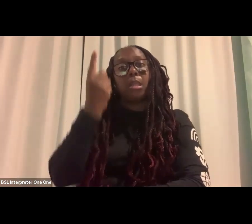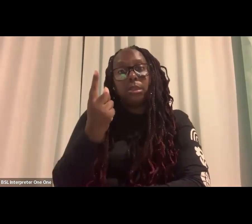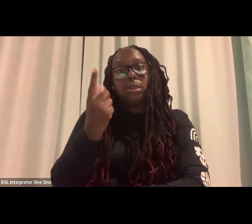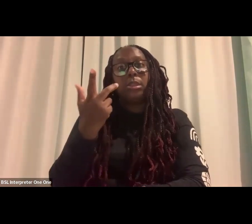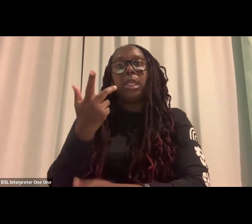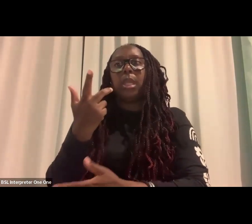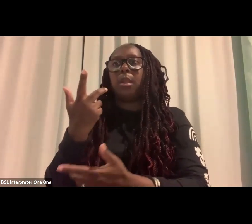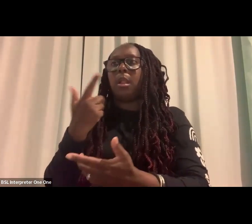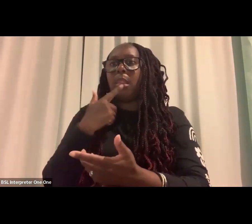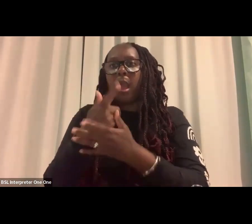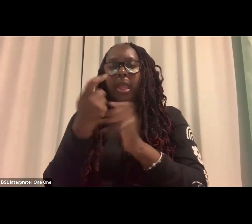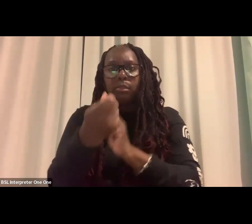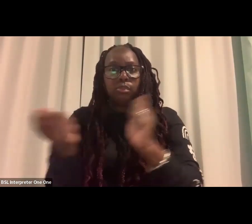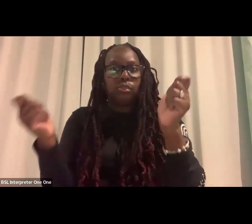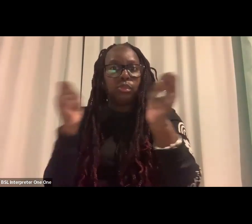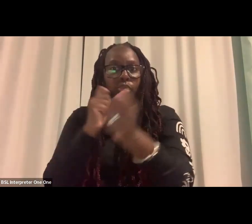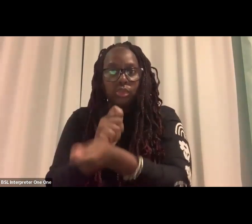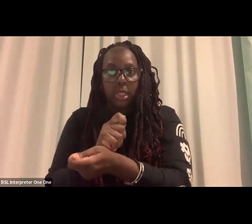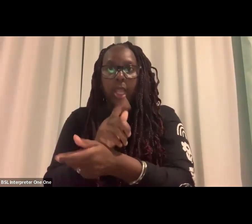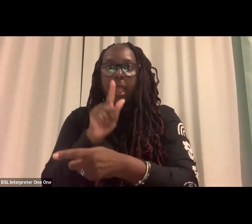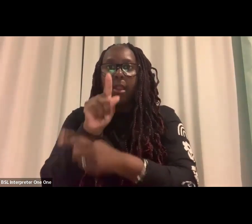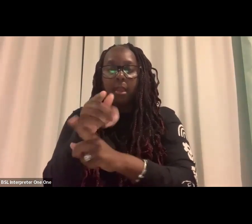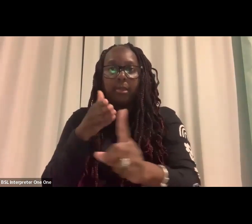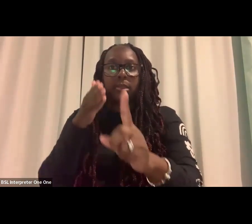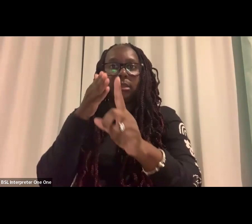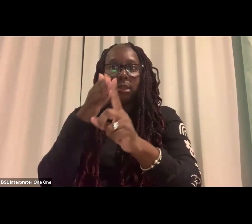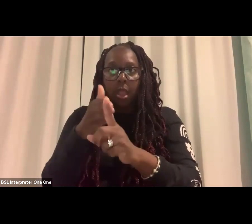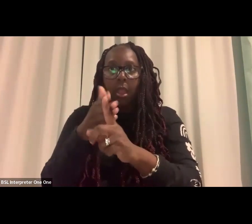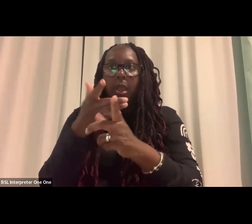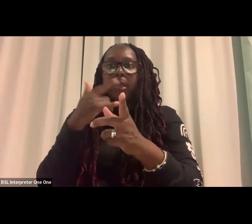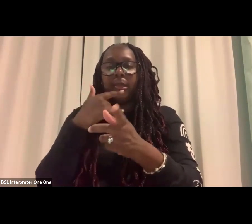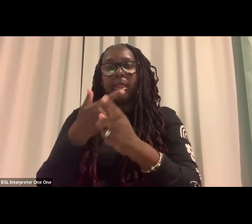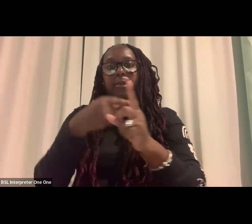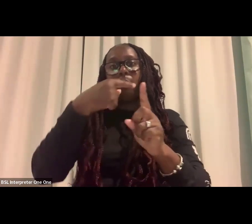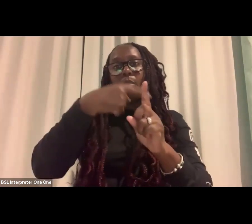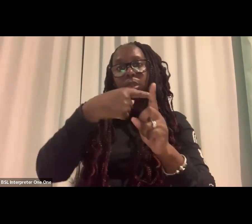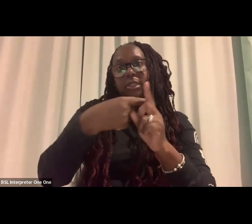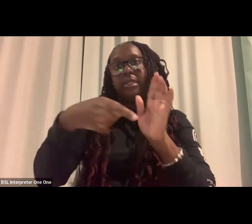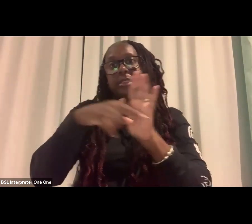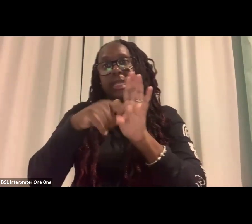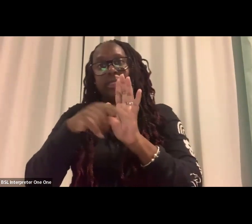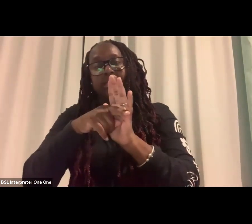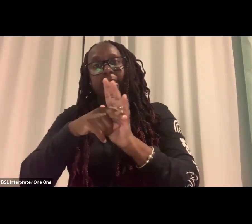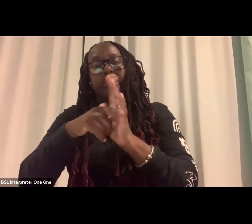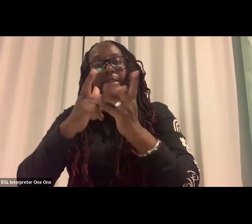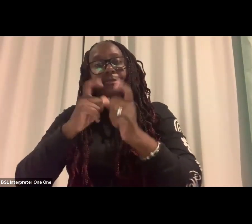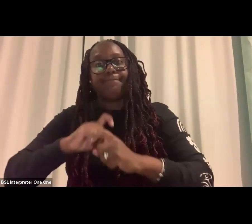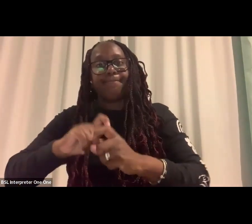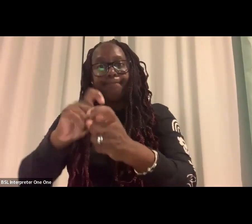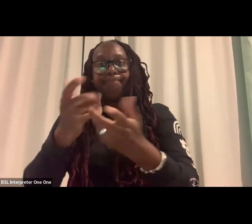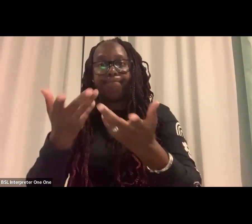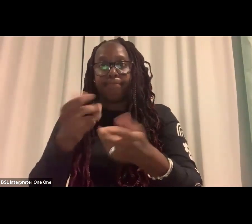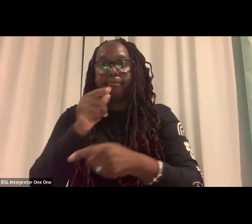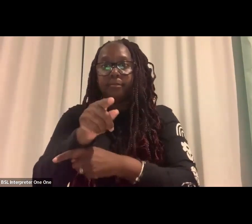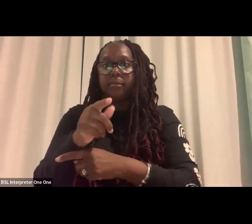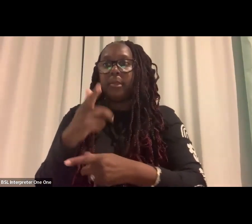stand in terms of transitions relative to target viability objectives and sustainability thresholds. So